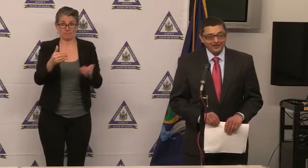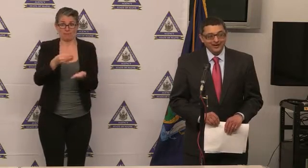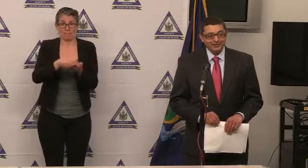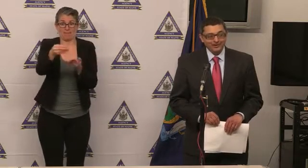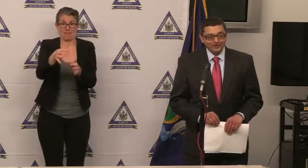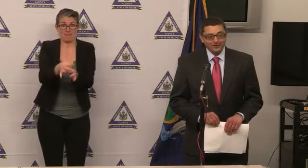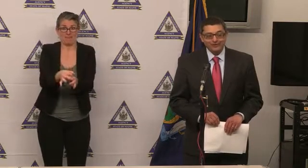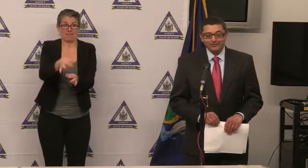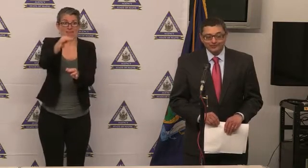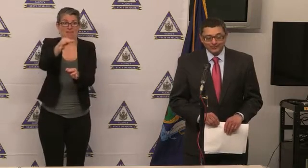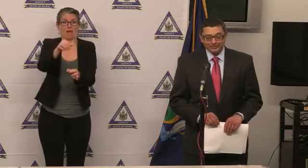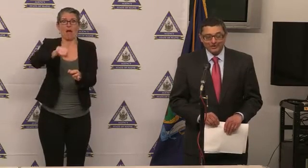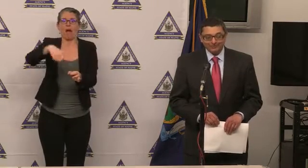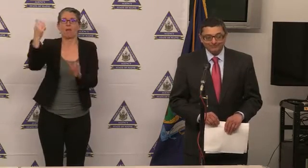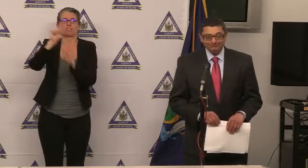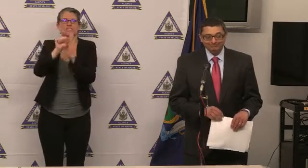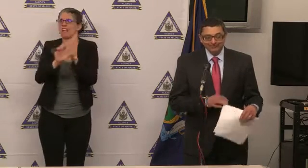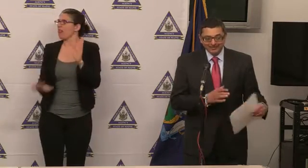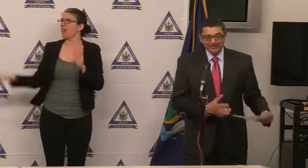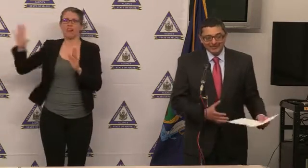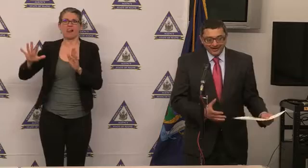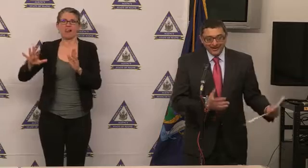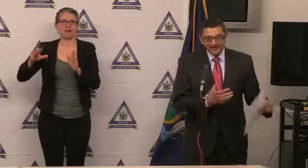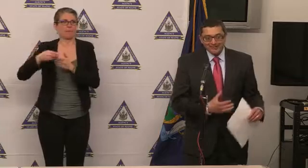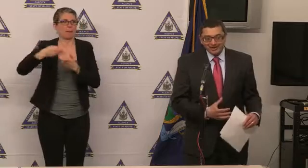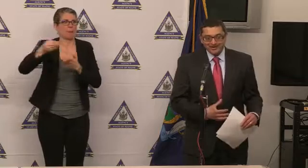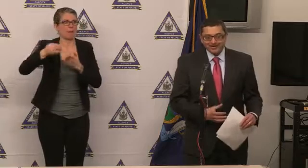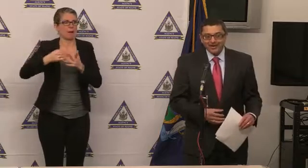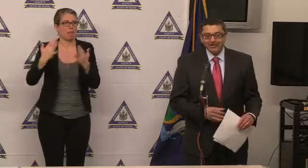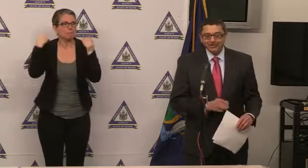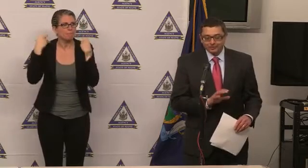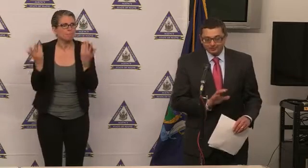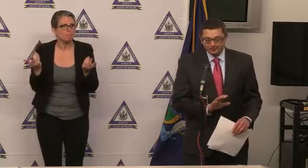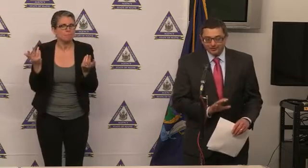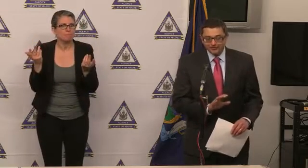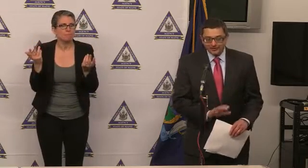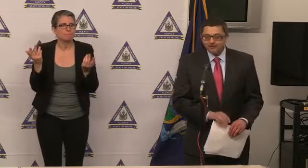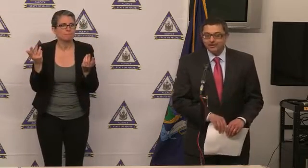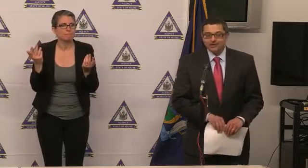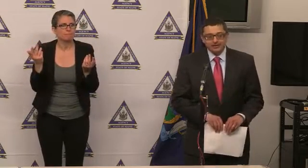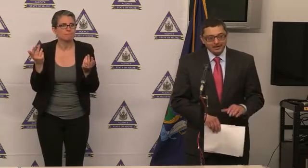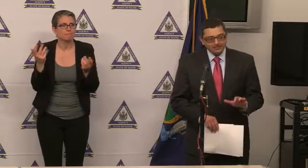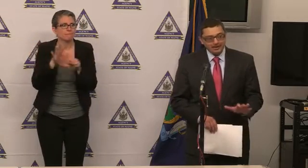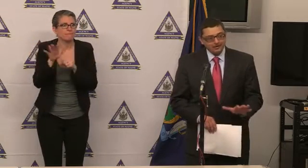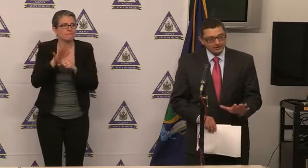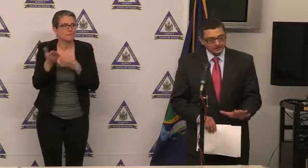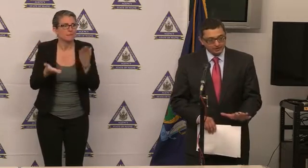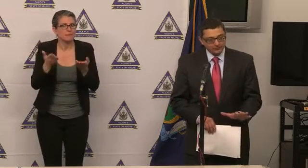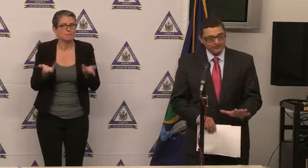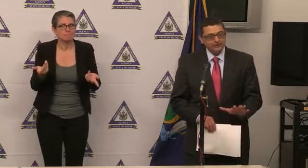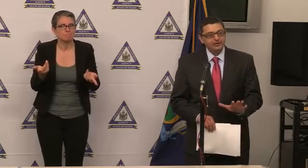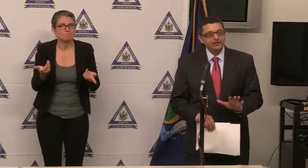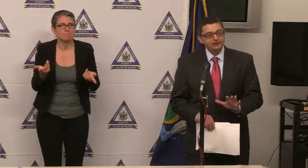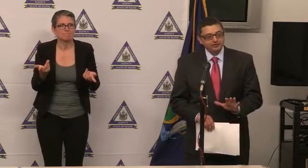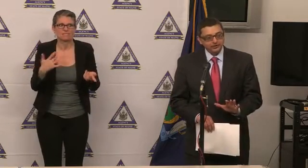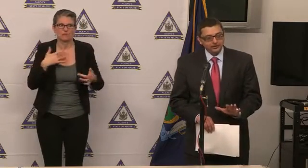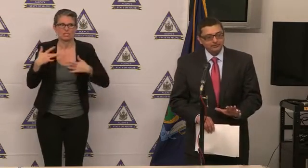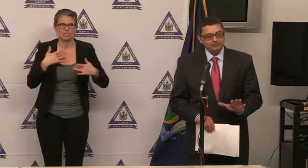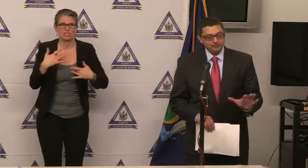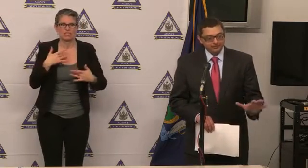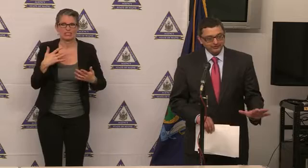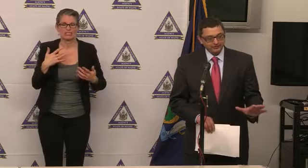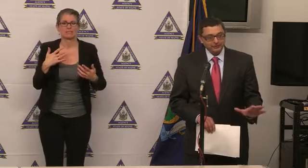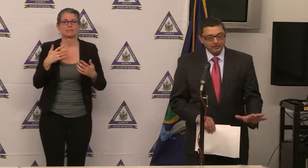And we are concerned about a high demand on that. And so for the time being, I'm not going to note